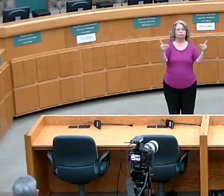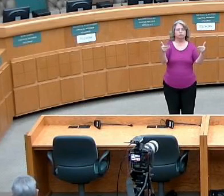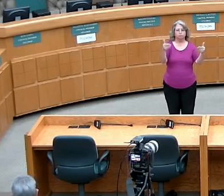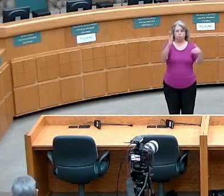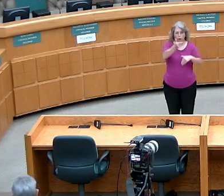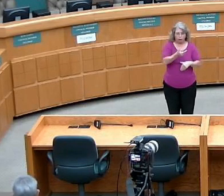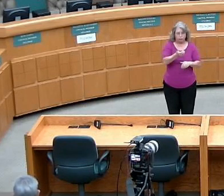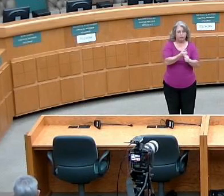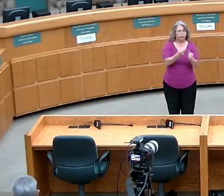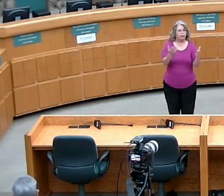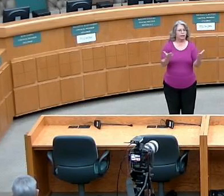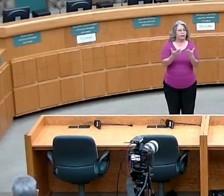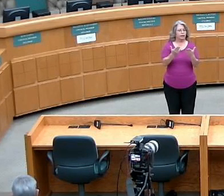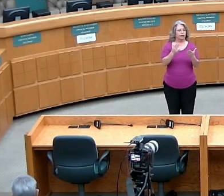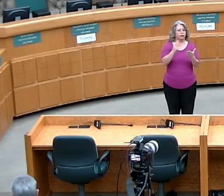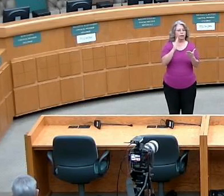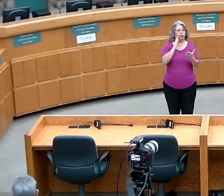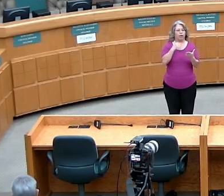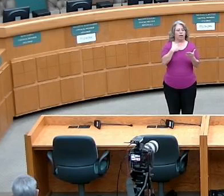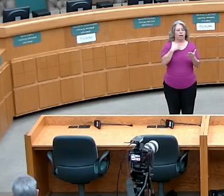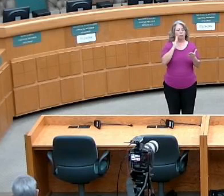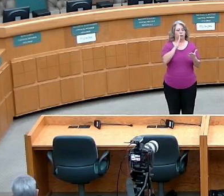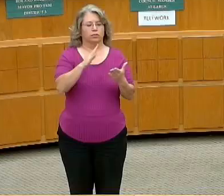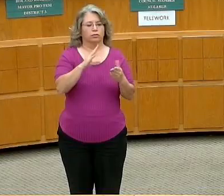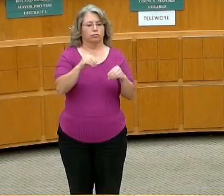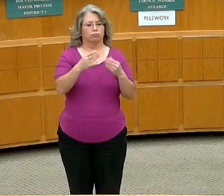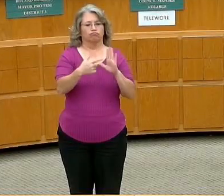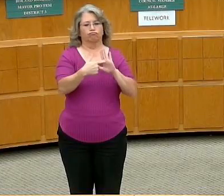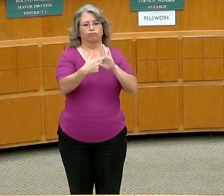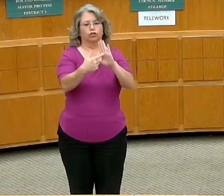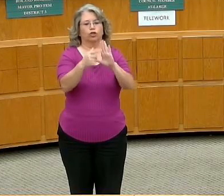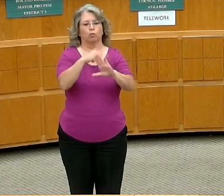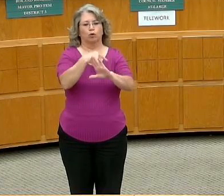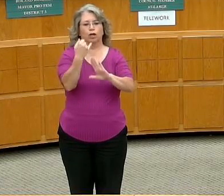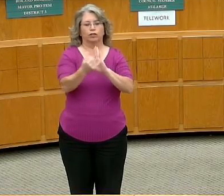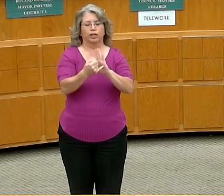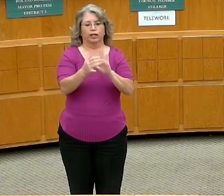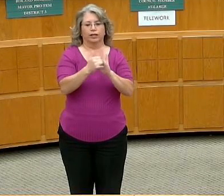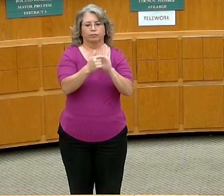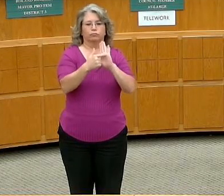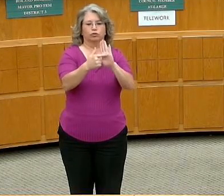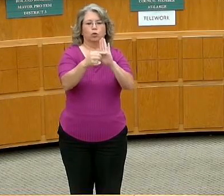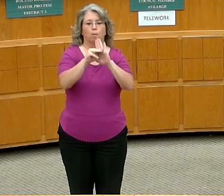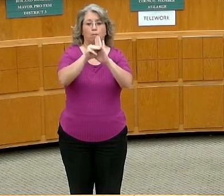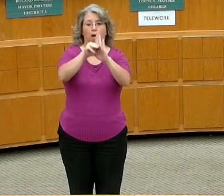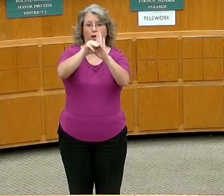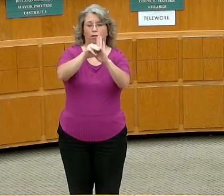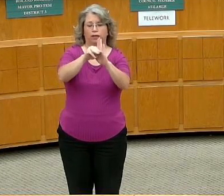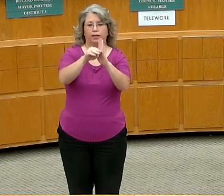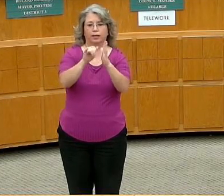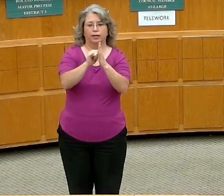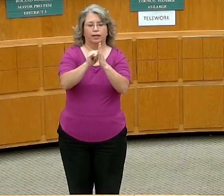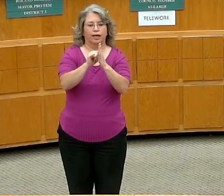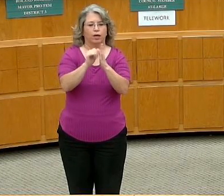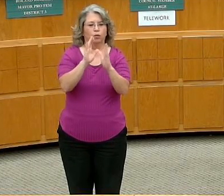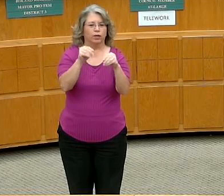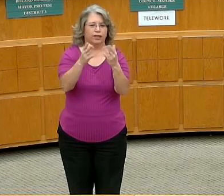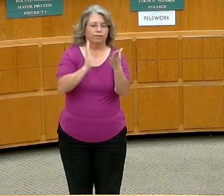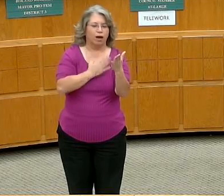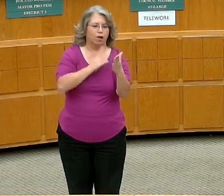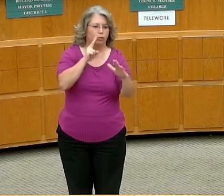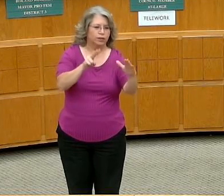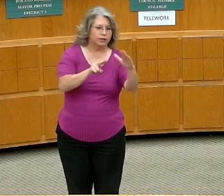to create prediction modeling for the local effects, that means in our community, of the COVID-19